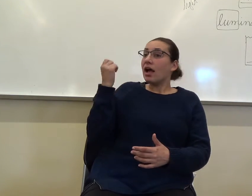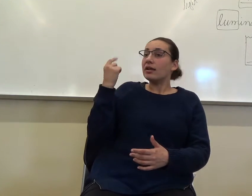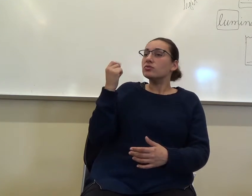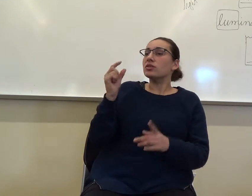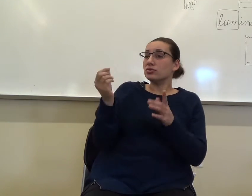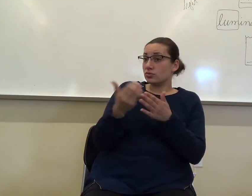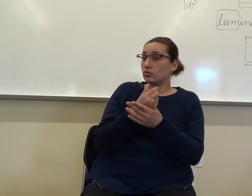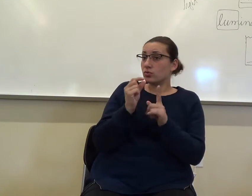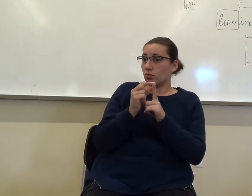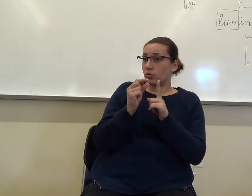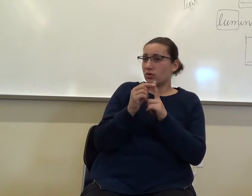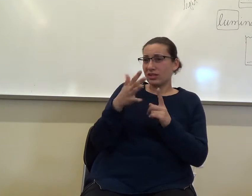an odd word.